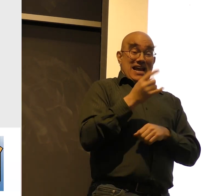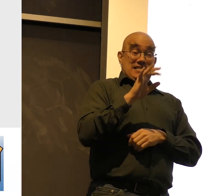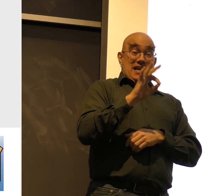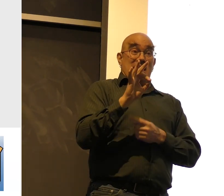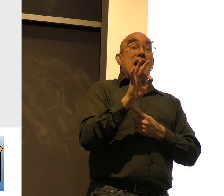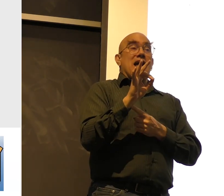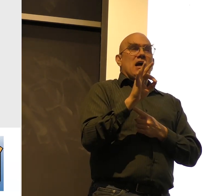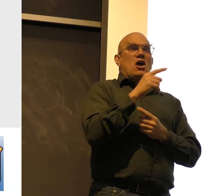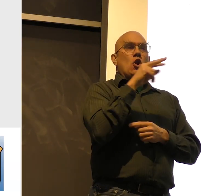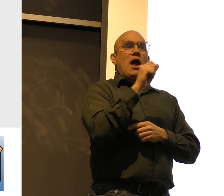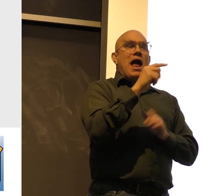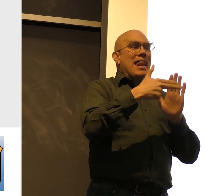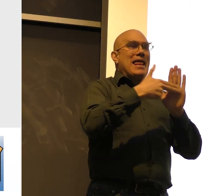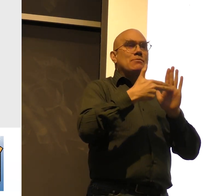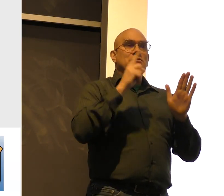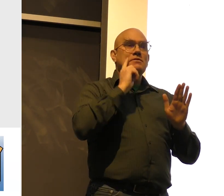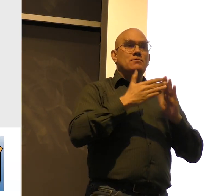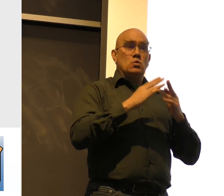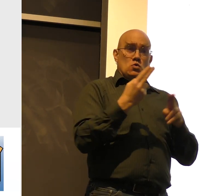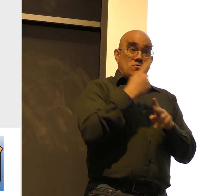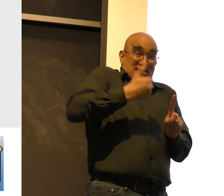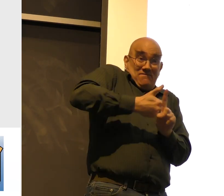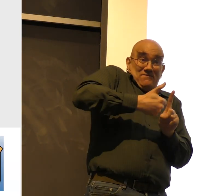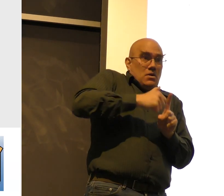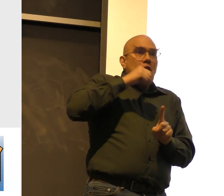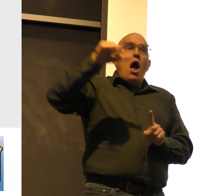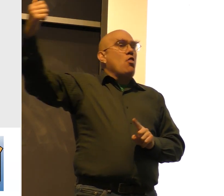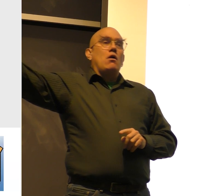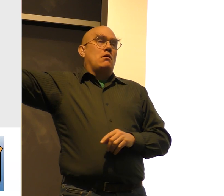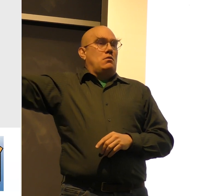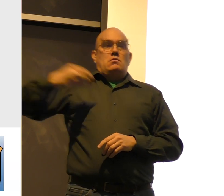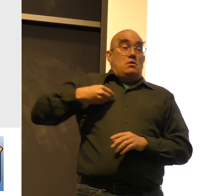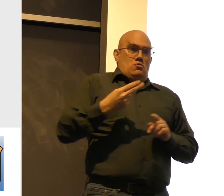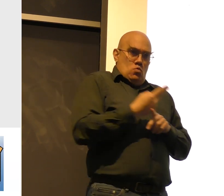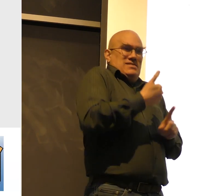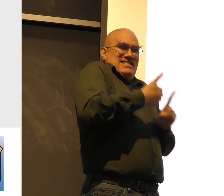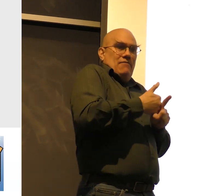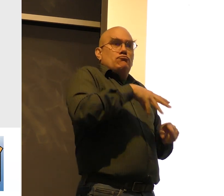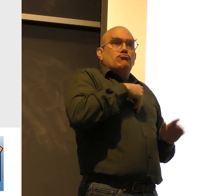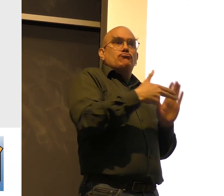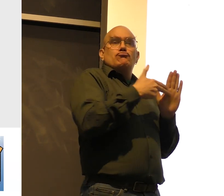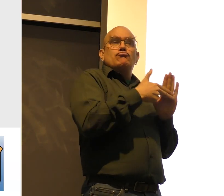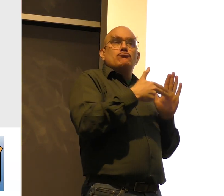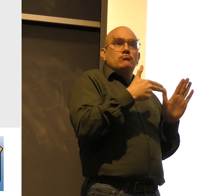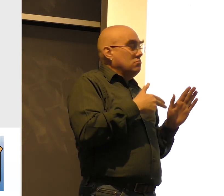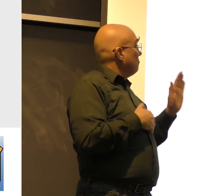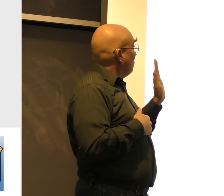different identities, right? And if you look at the labels of the deaf community that they use for themselves, not that were imposed by others,